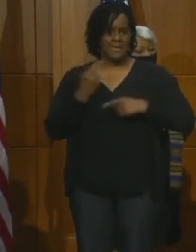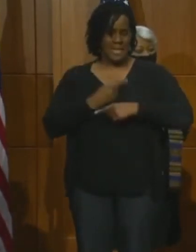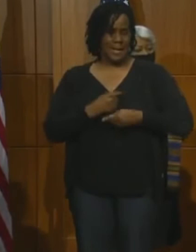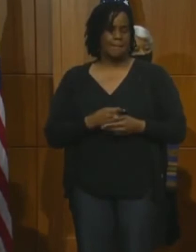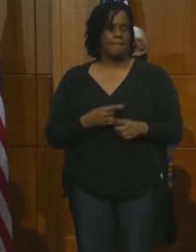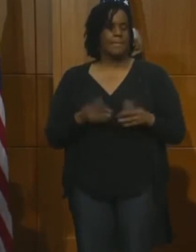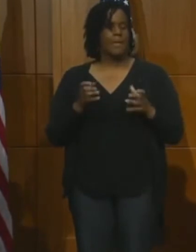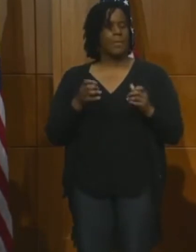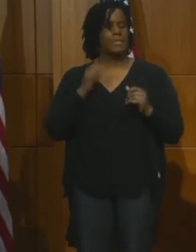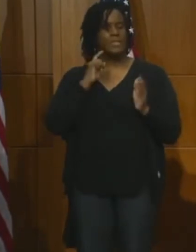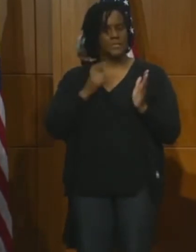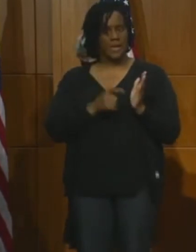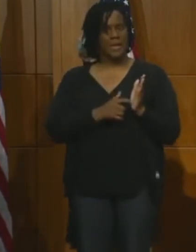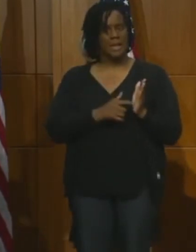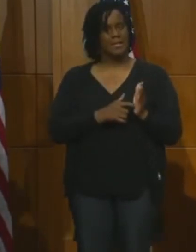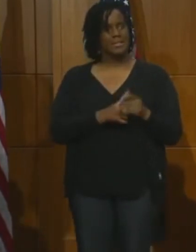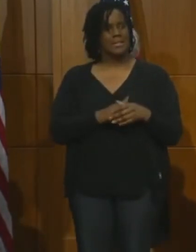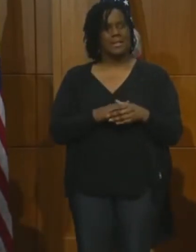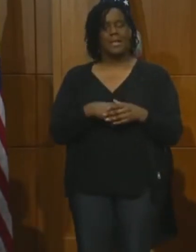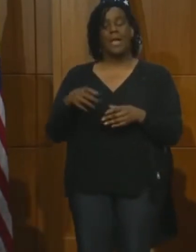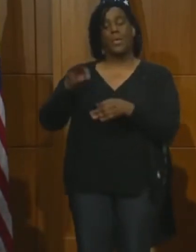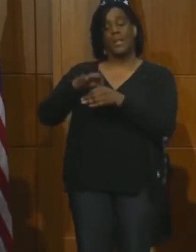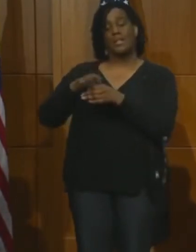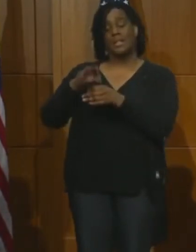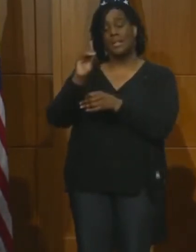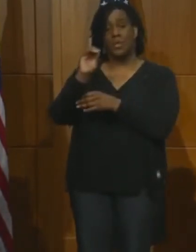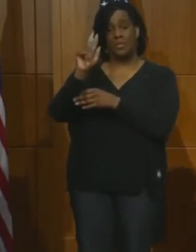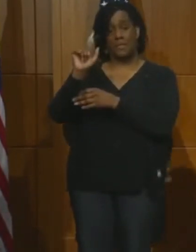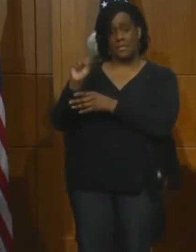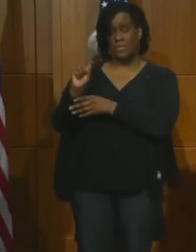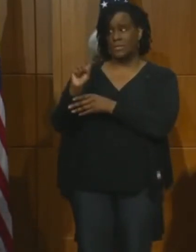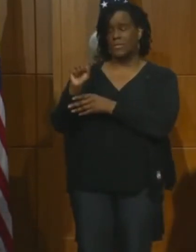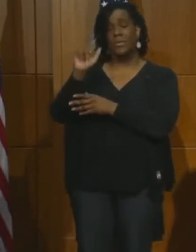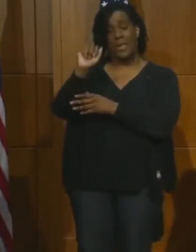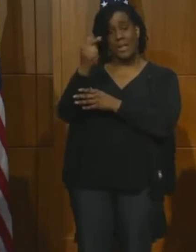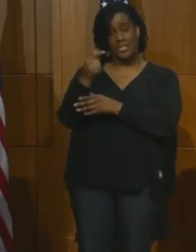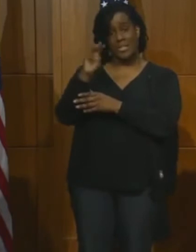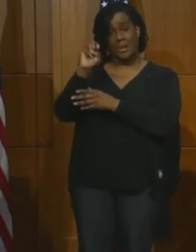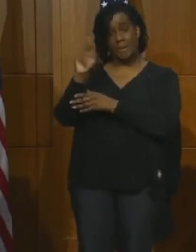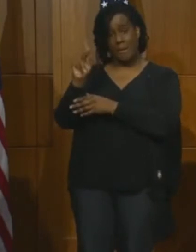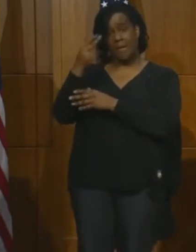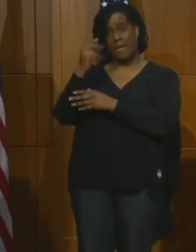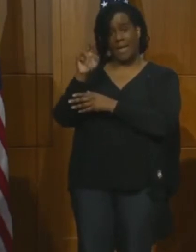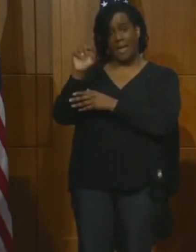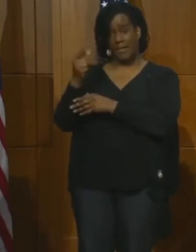I'd like to especially recognize our elected officials. We have our Attorney General, Mark Herring. Mark,